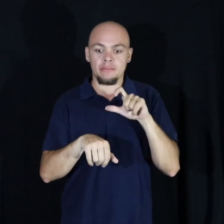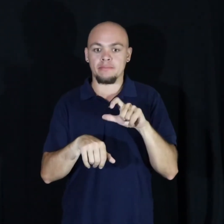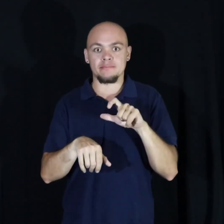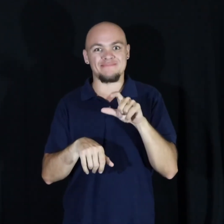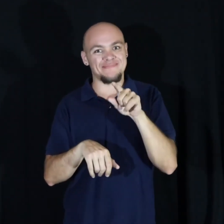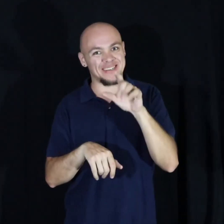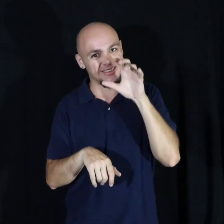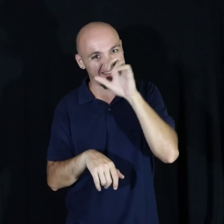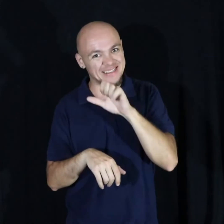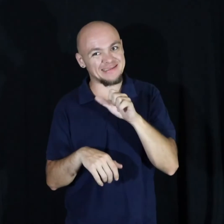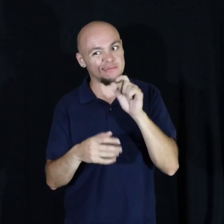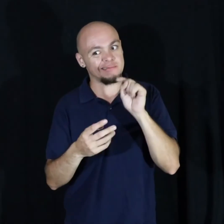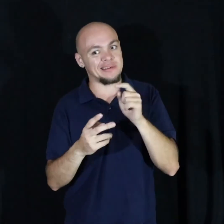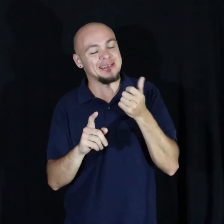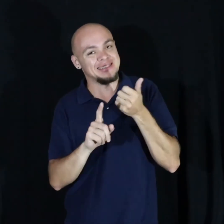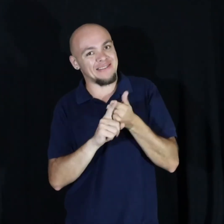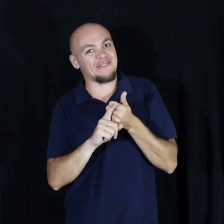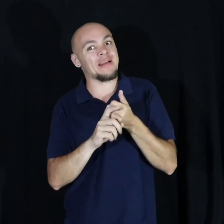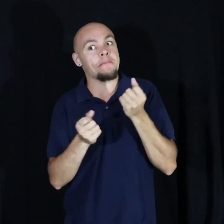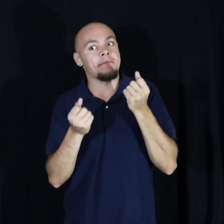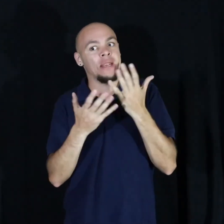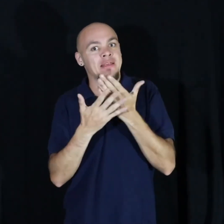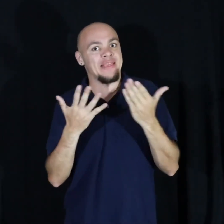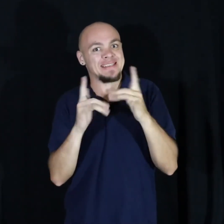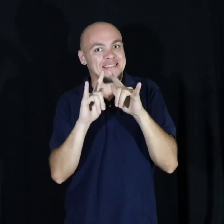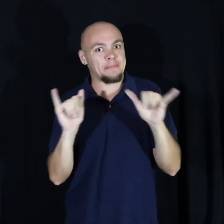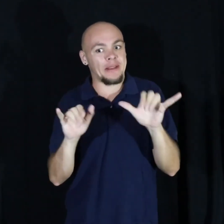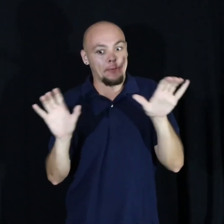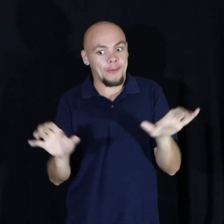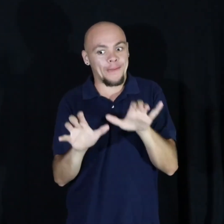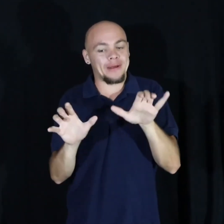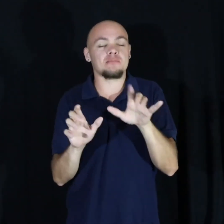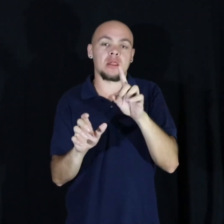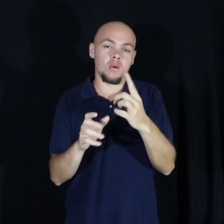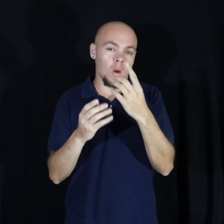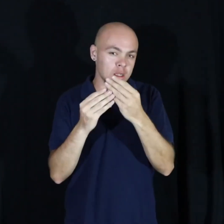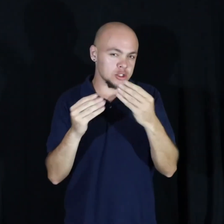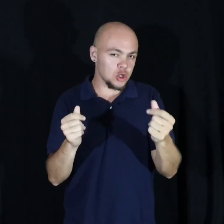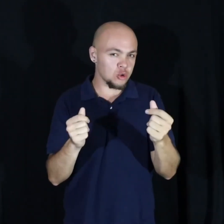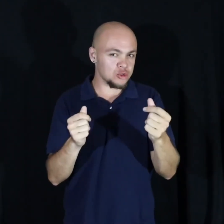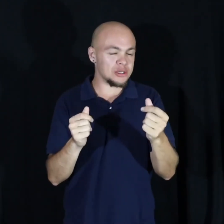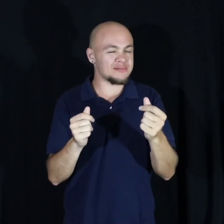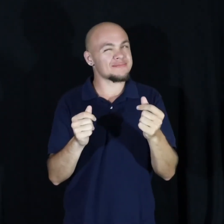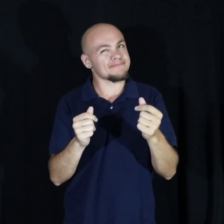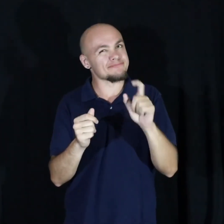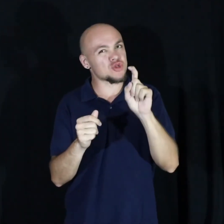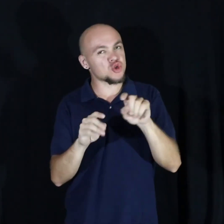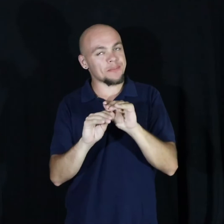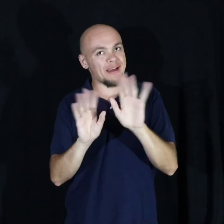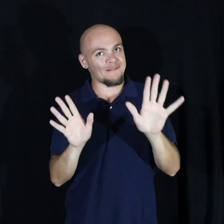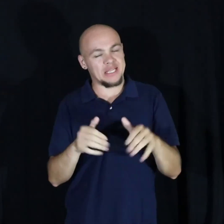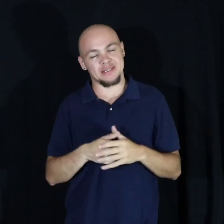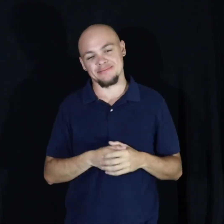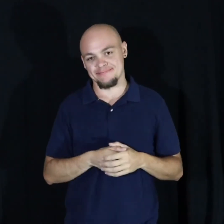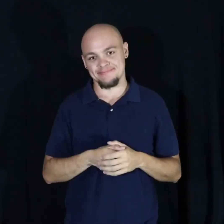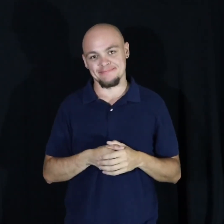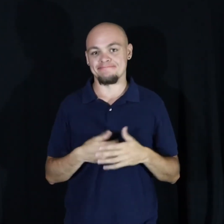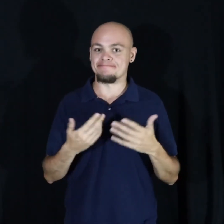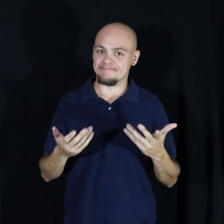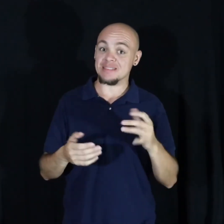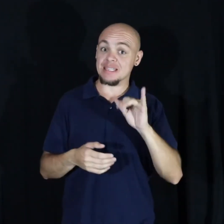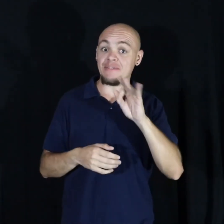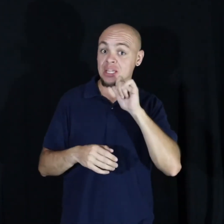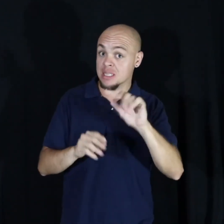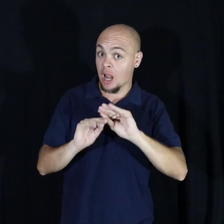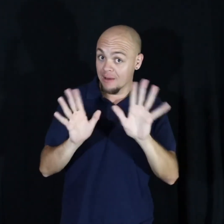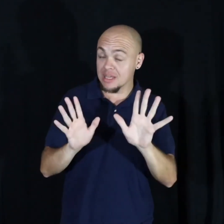it, multitasking. Now, there is one overarching solution that should be quite obvious, and if not, let me